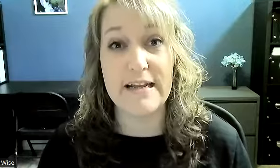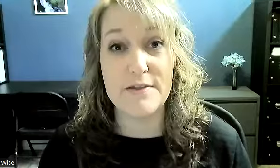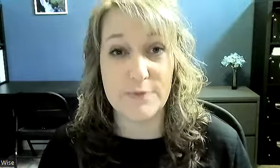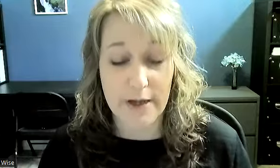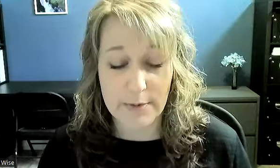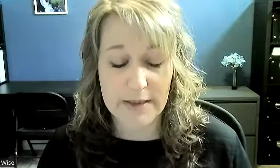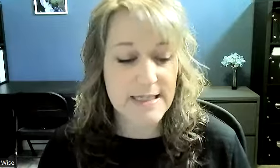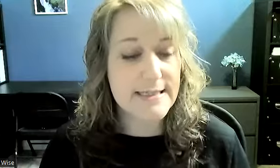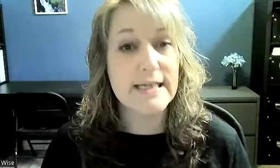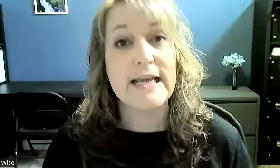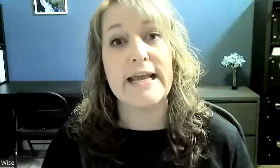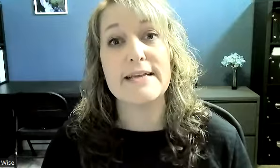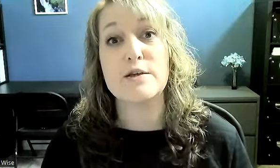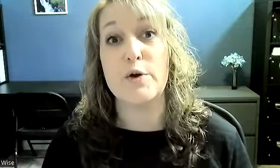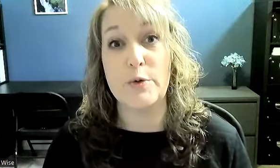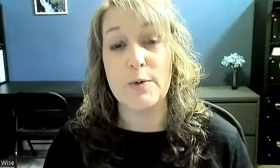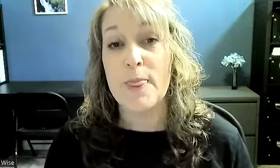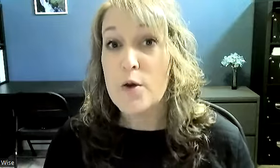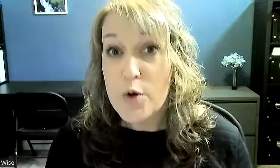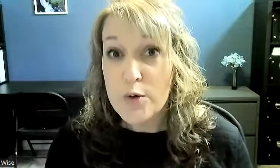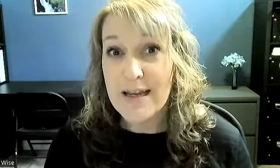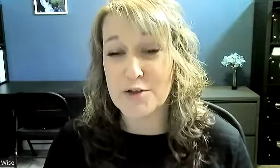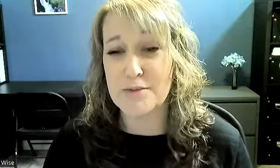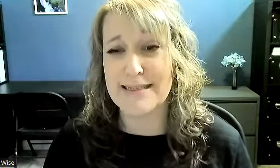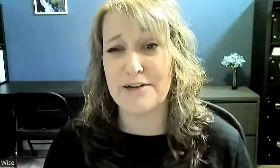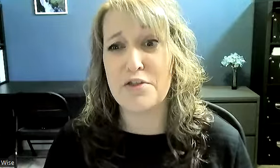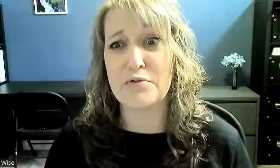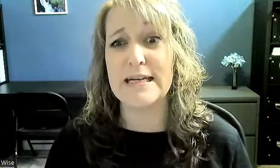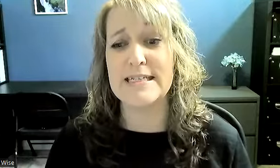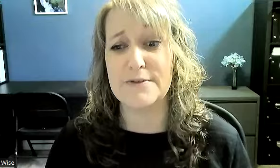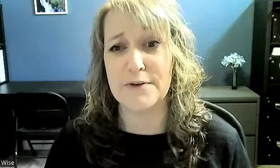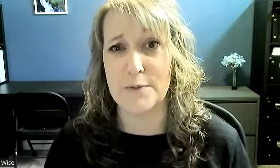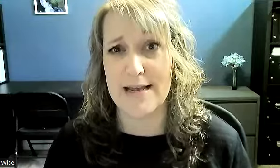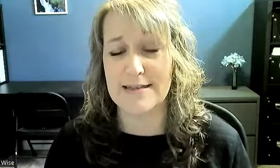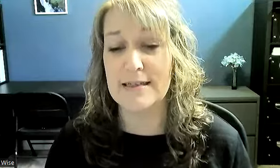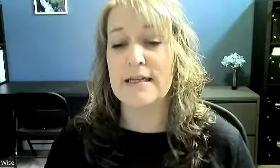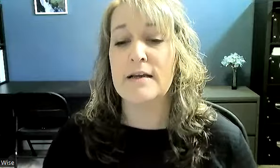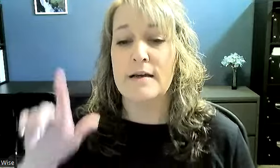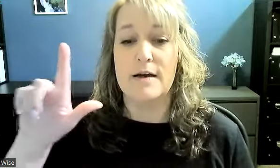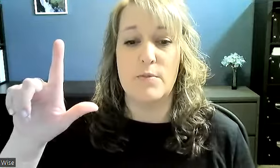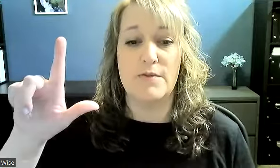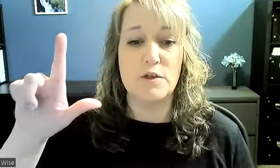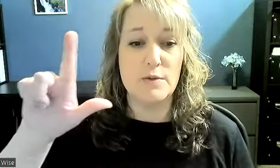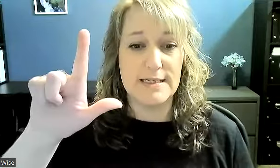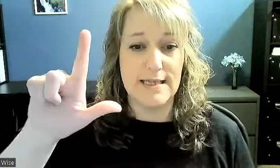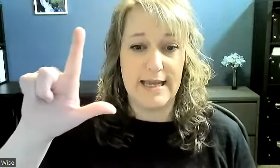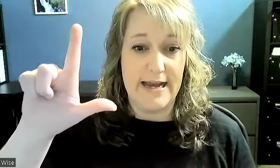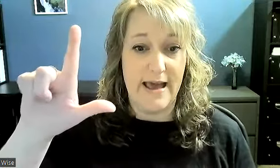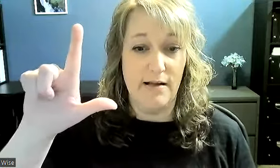this vocabulary list is who. Who can actually be signed three different ways. The first one is like an L